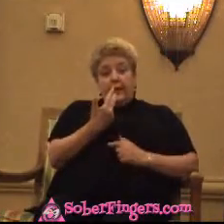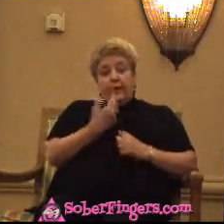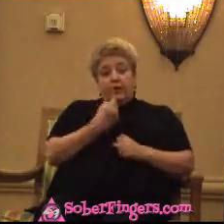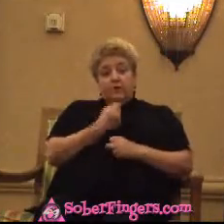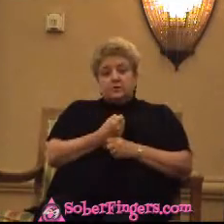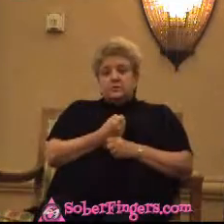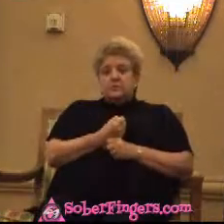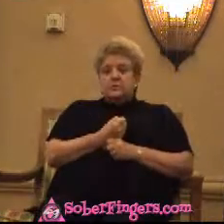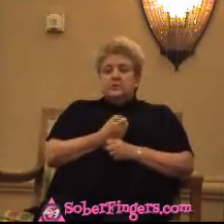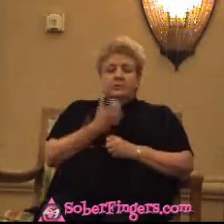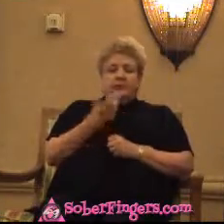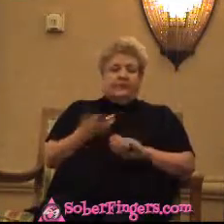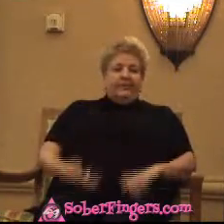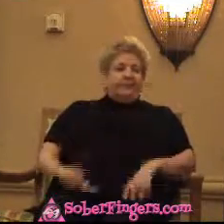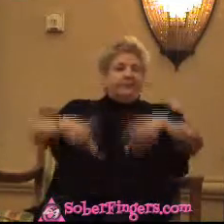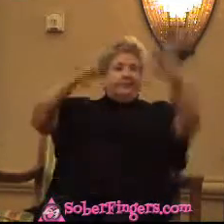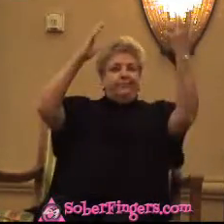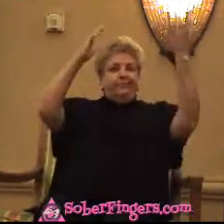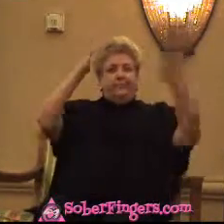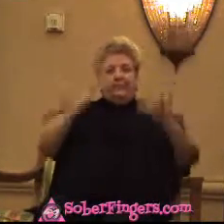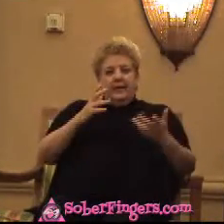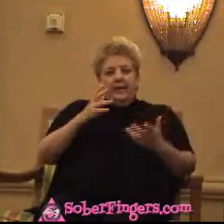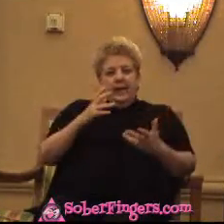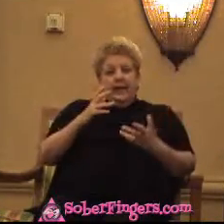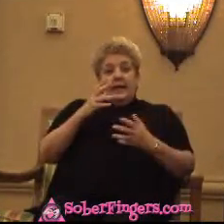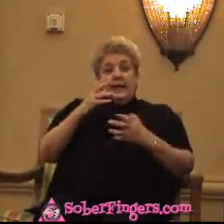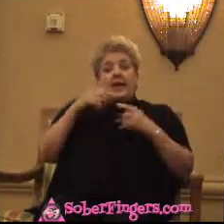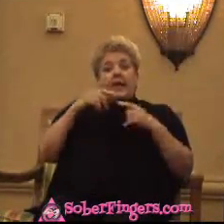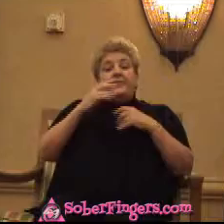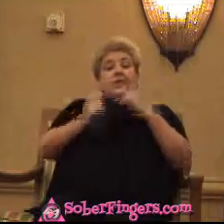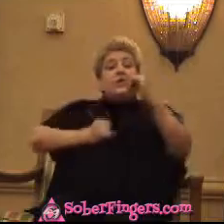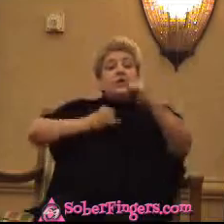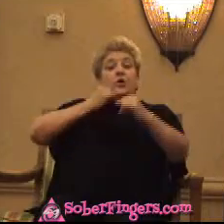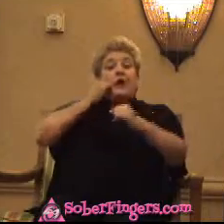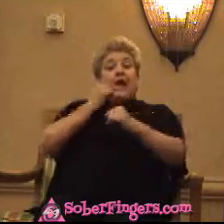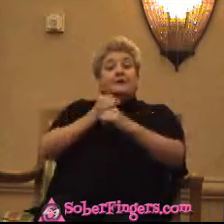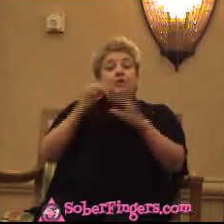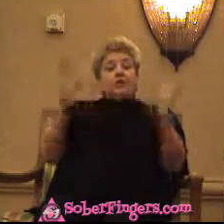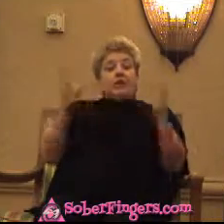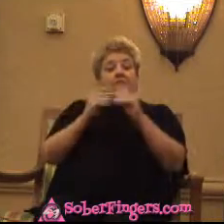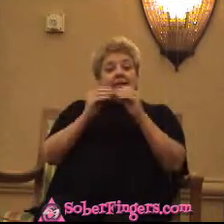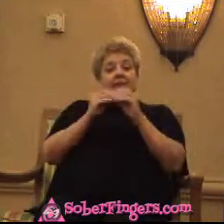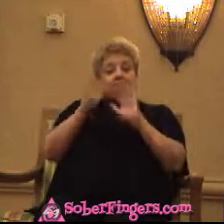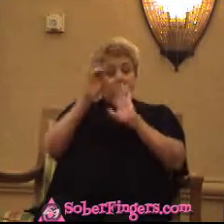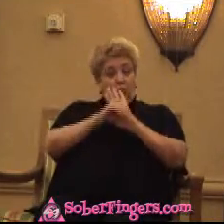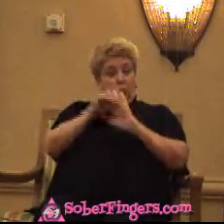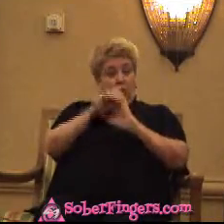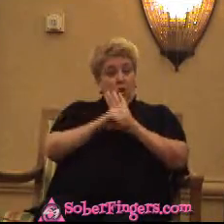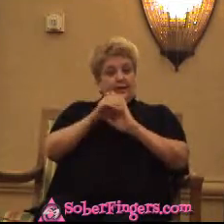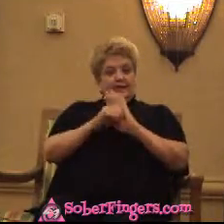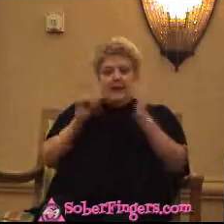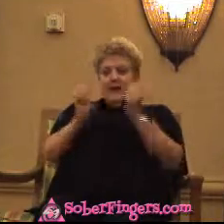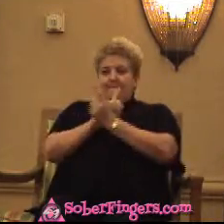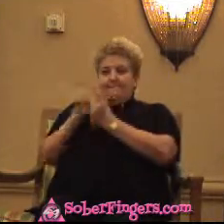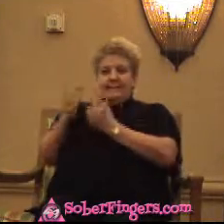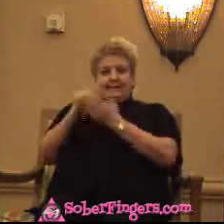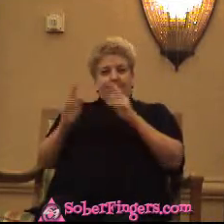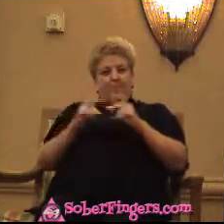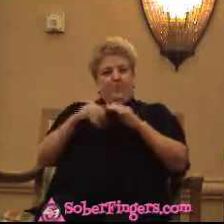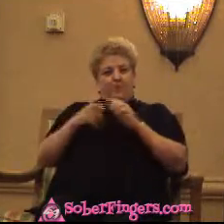thing blew up. And at the International Convention in New Orleans, I met some people from California, and one of the guys that I met was an architect.